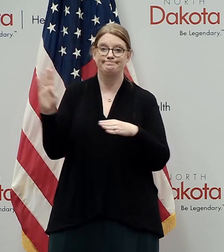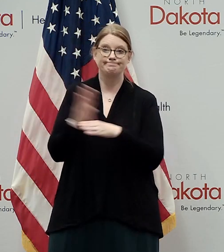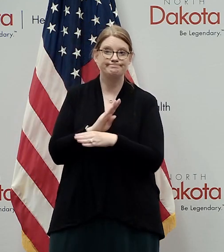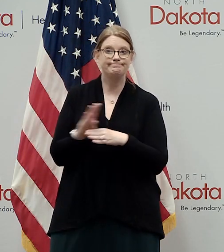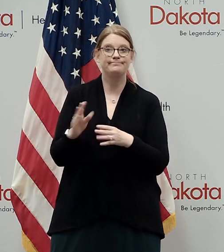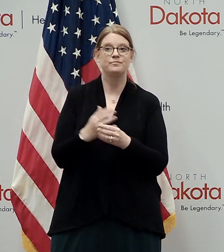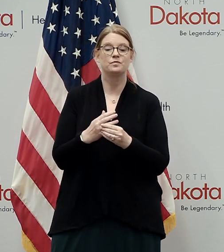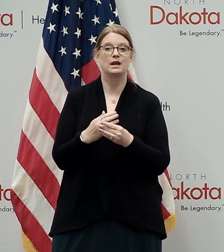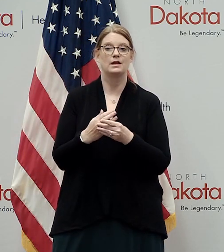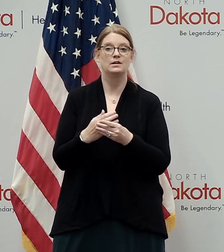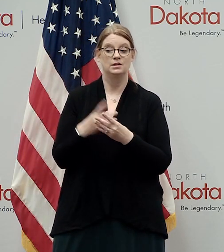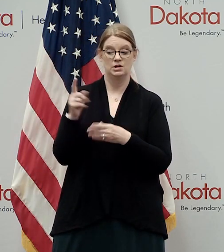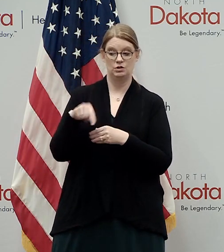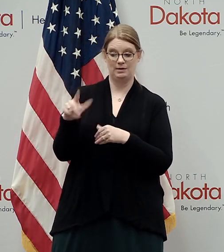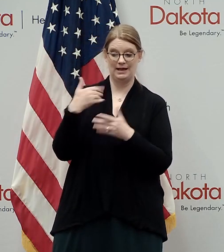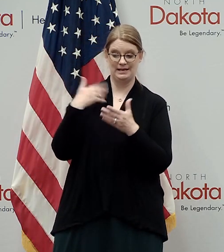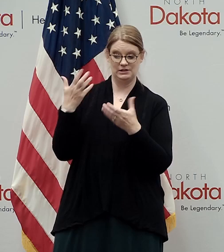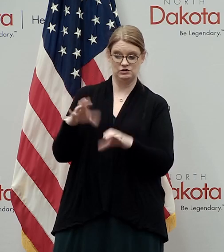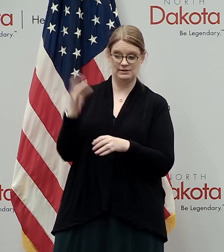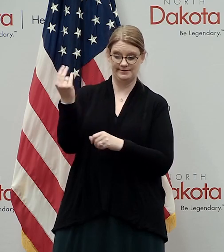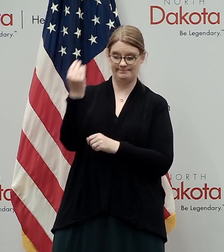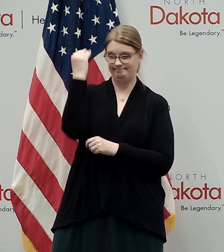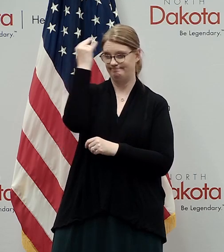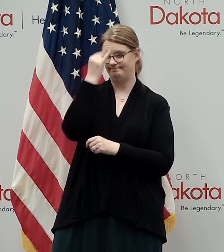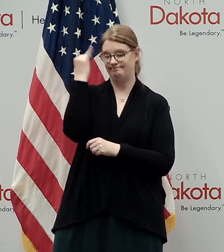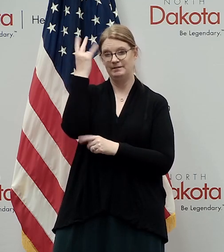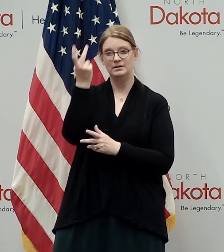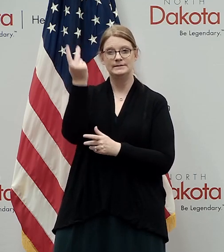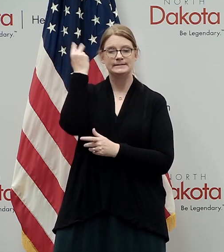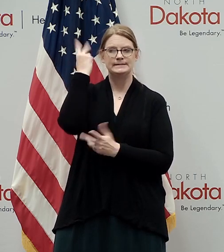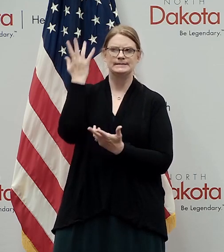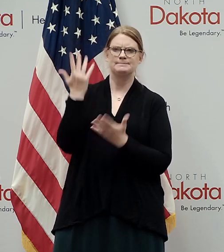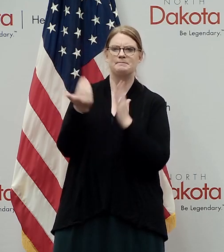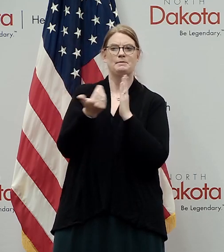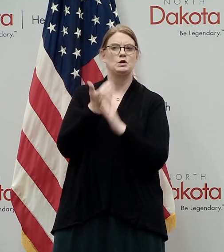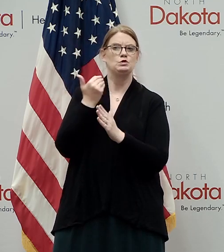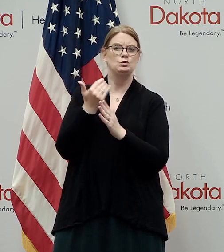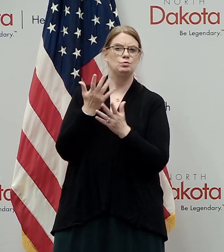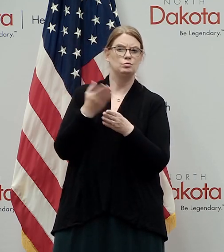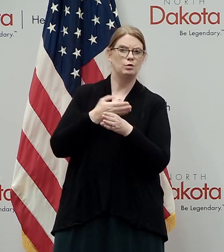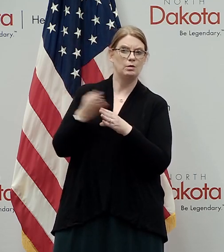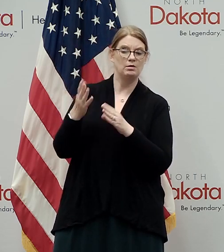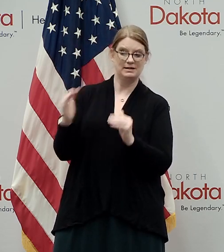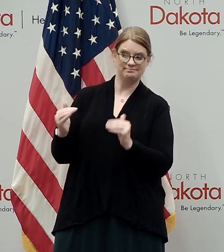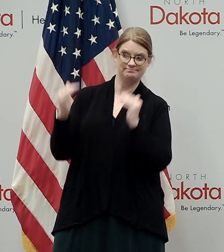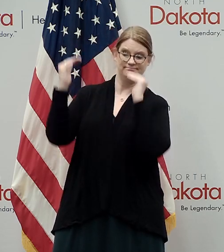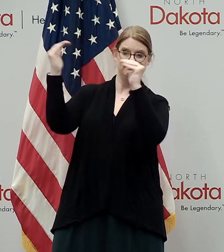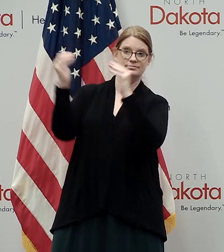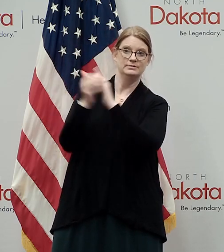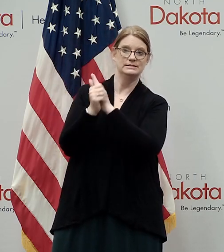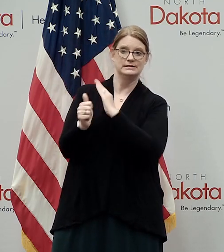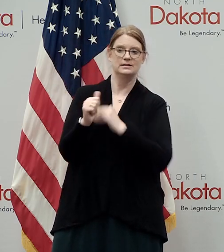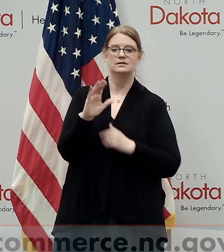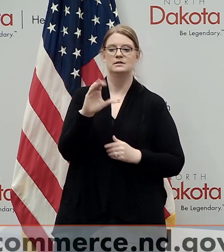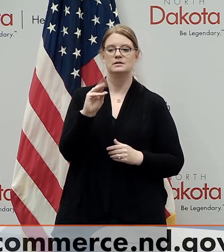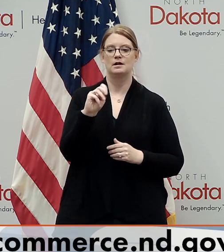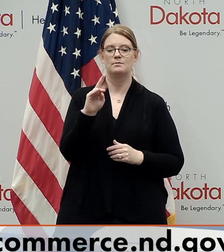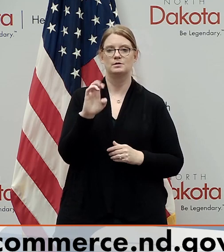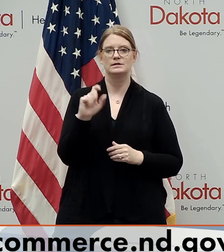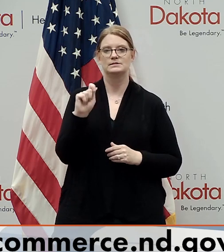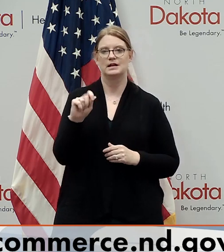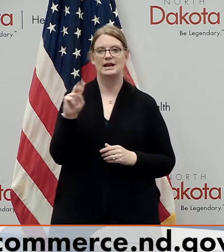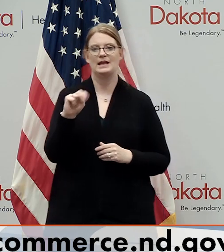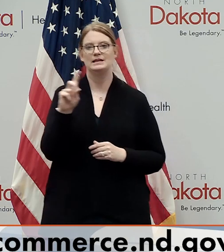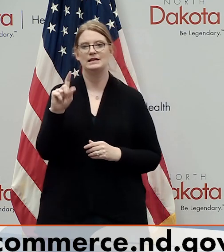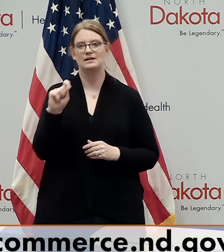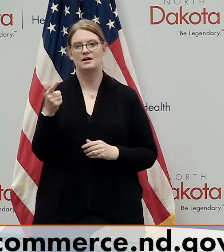you've had a chance to reflect and you want to think about a new career with a higher set of skills, again, visit